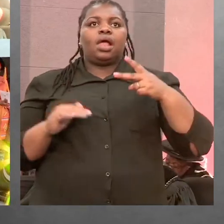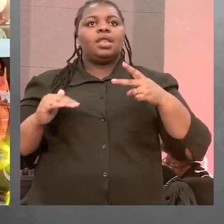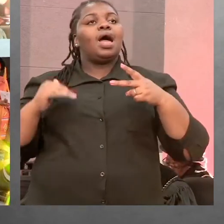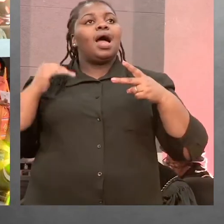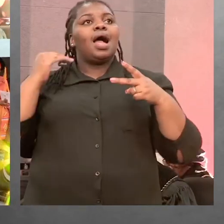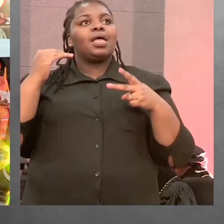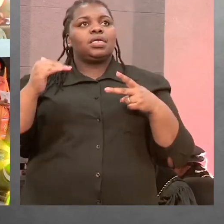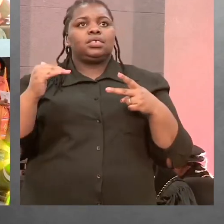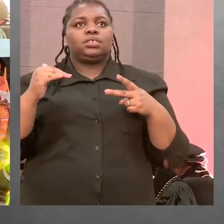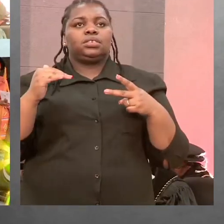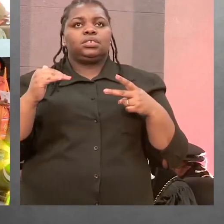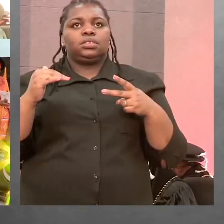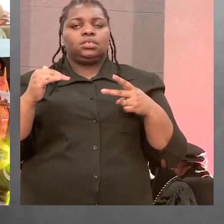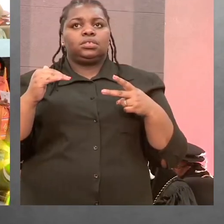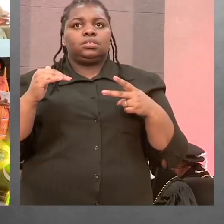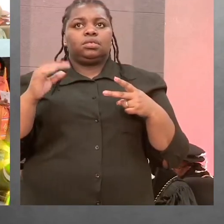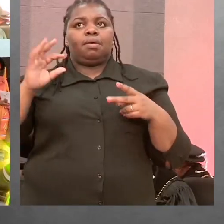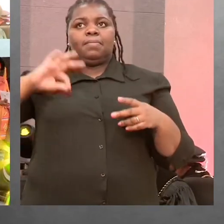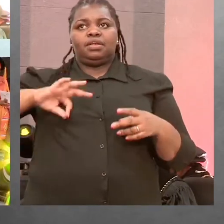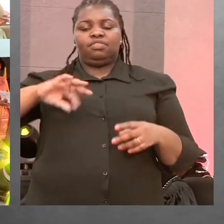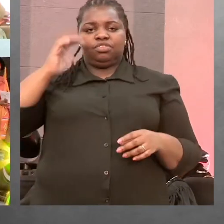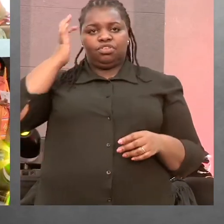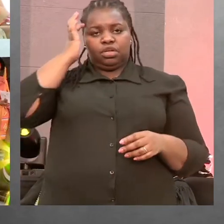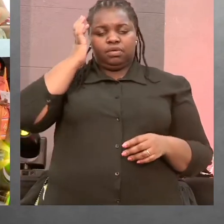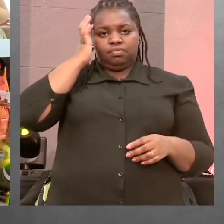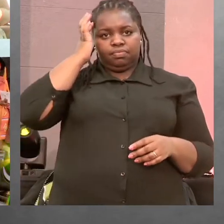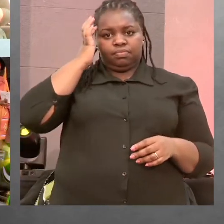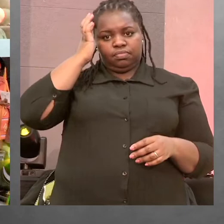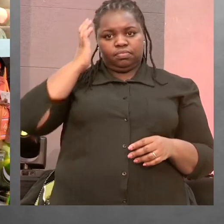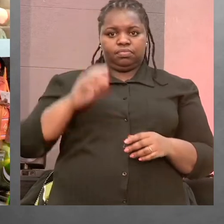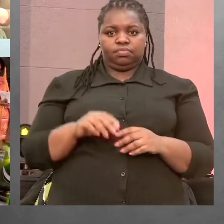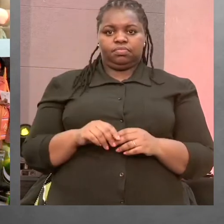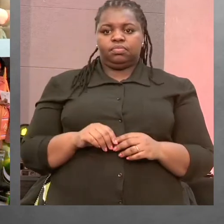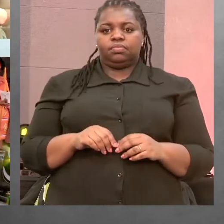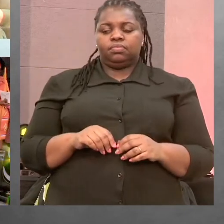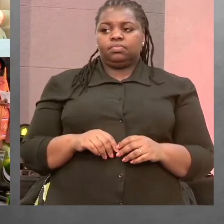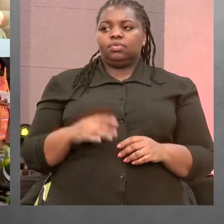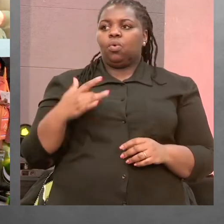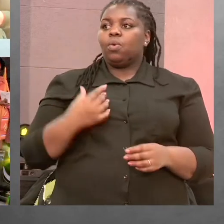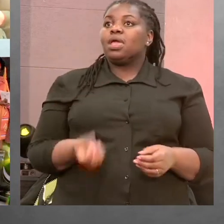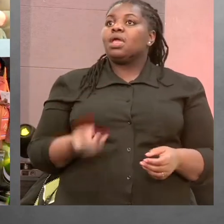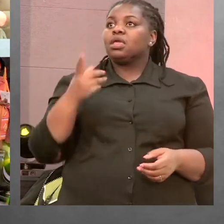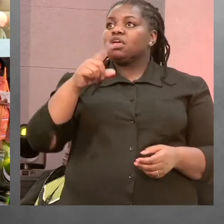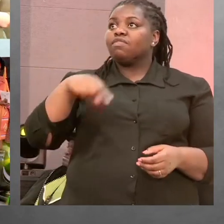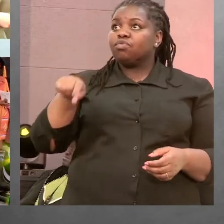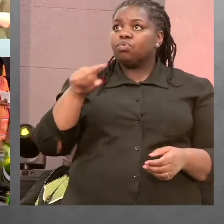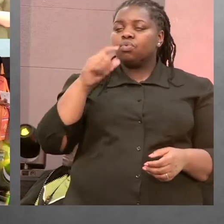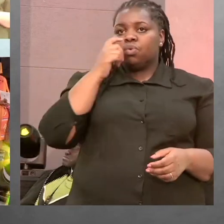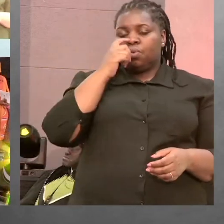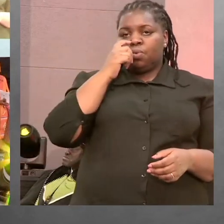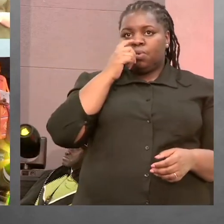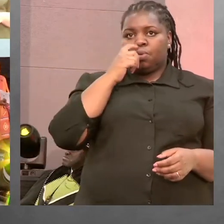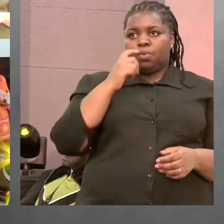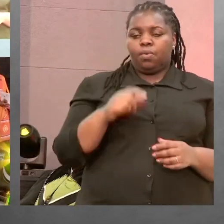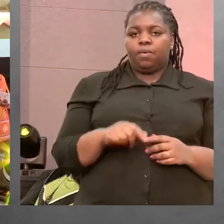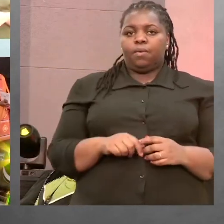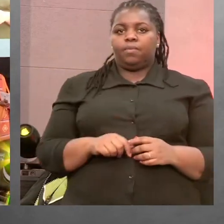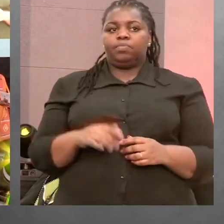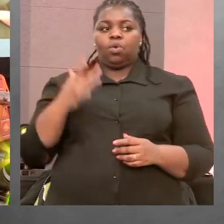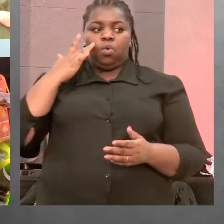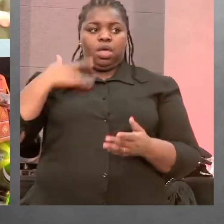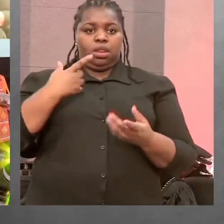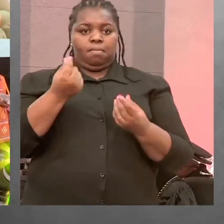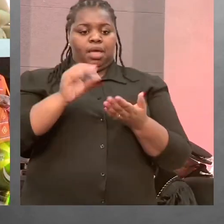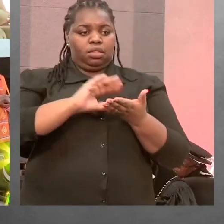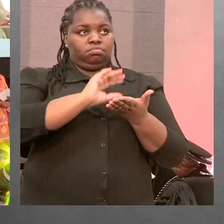highest beneficiary. In other words, we give you, when we allocate